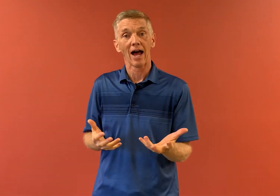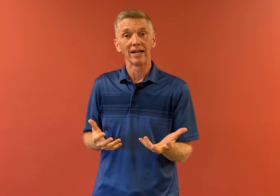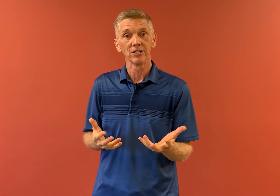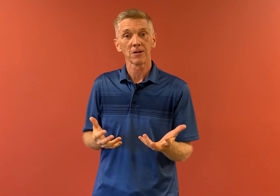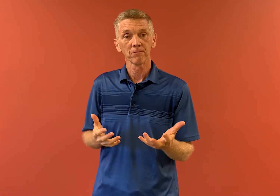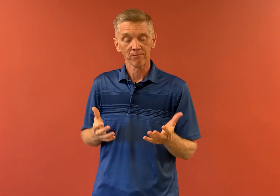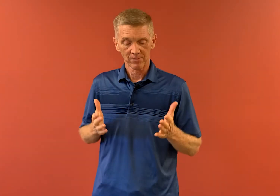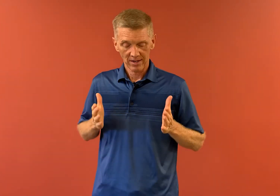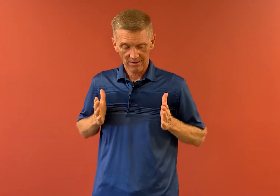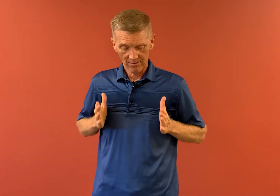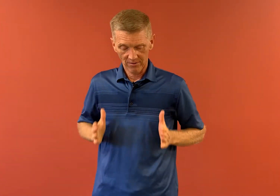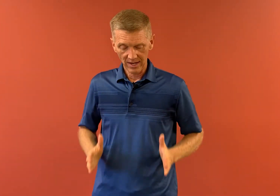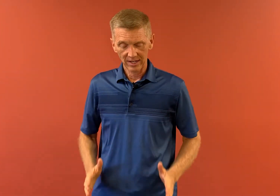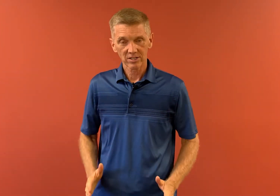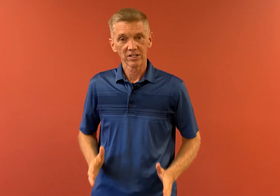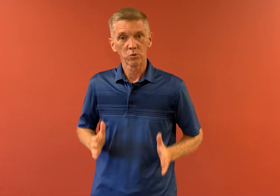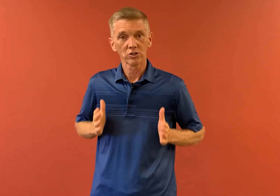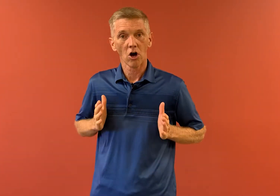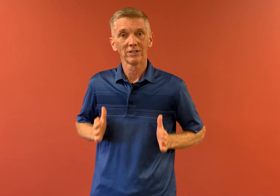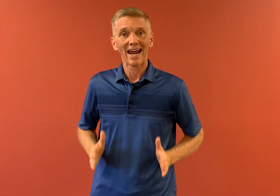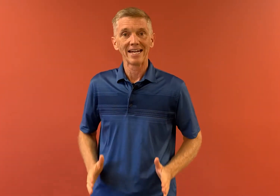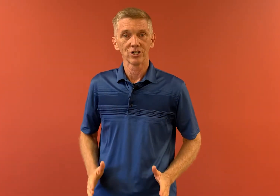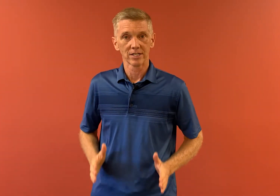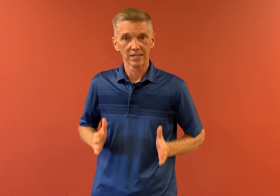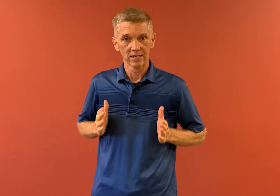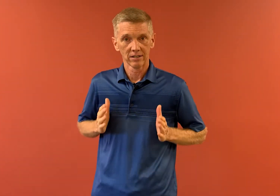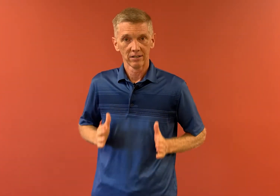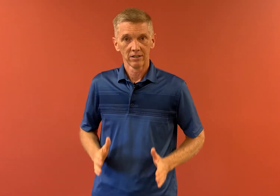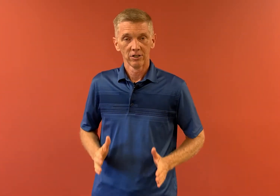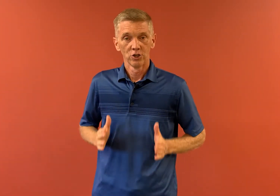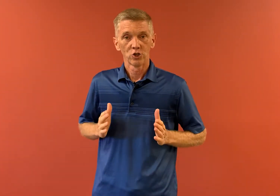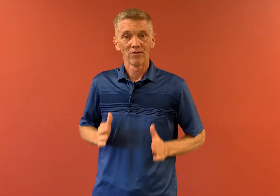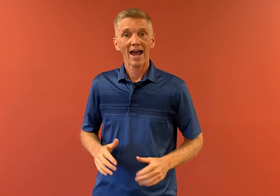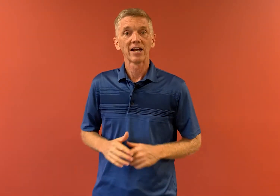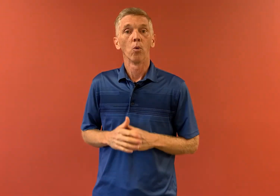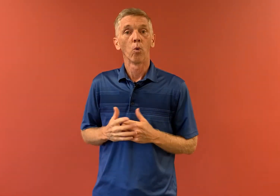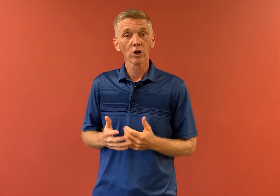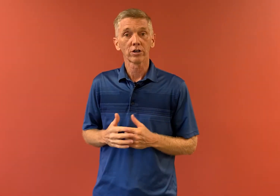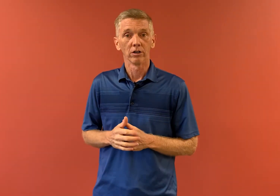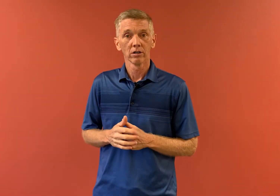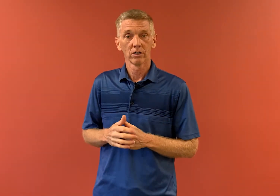signs, this is what's called agency. So if I had a worker,